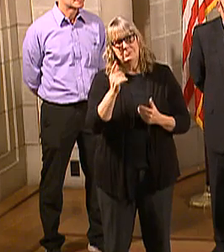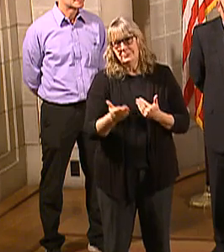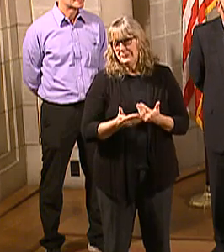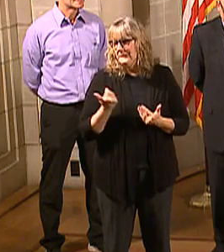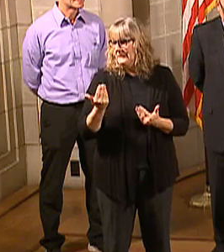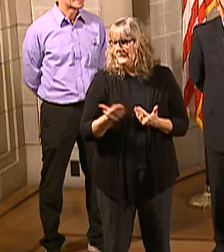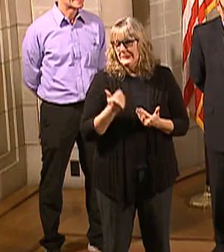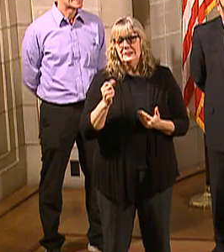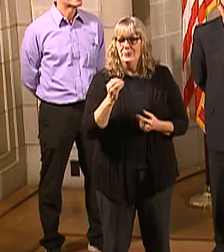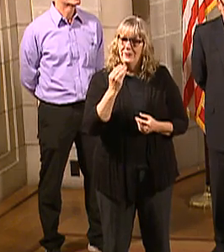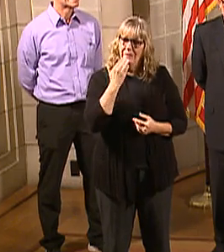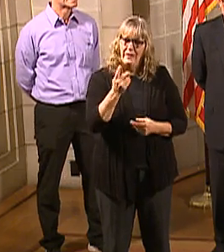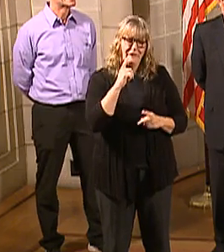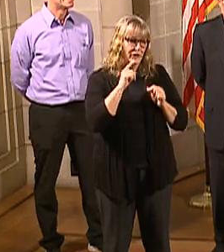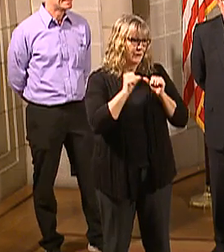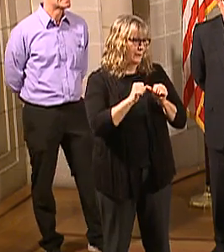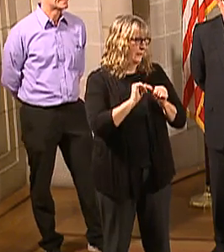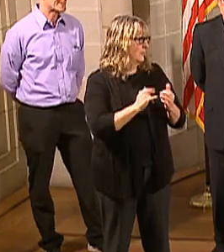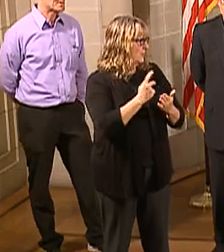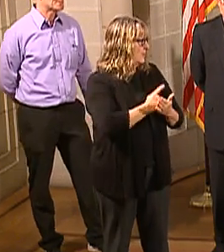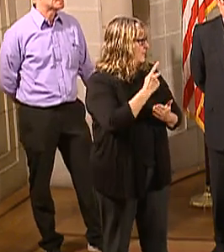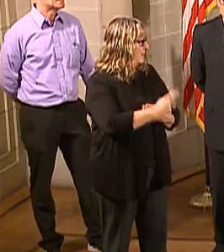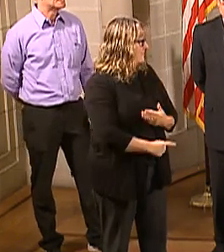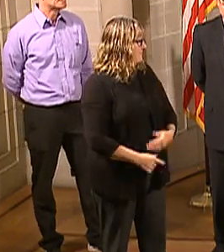easy. So thank you for continuing that program.